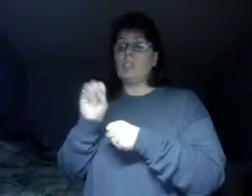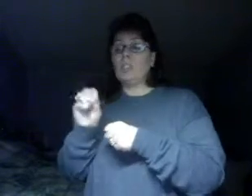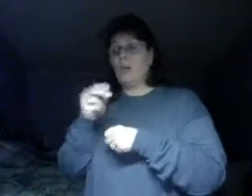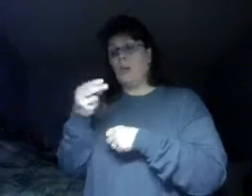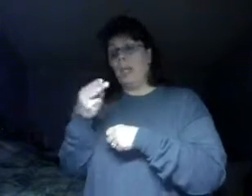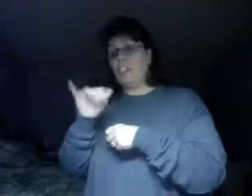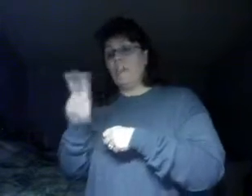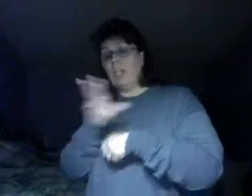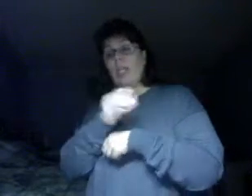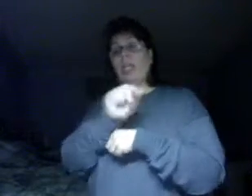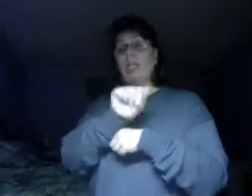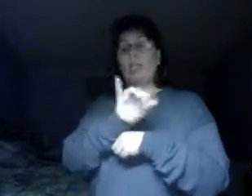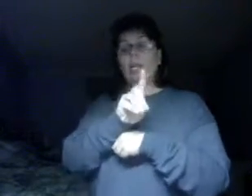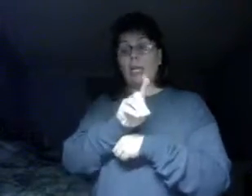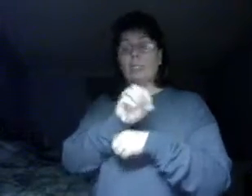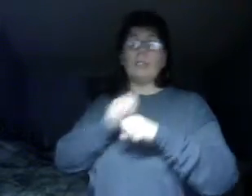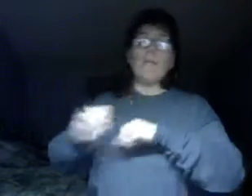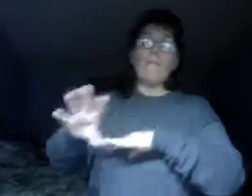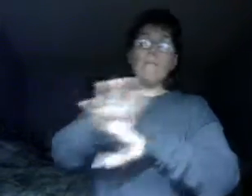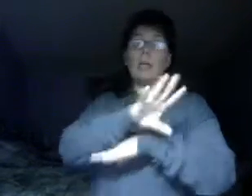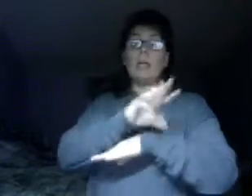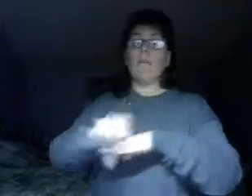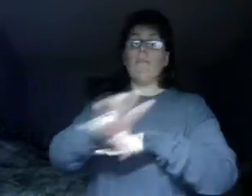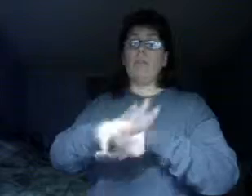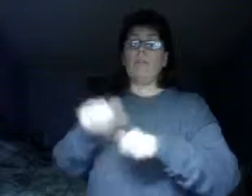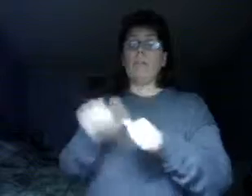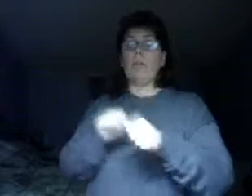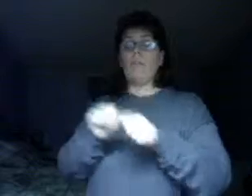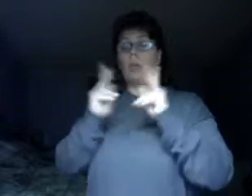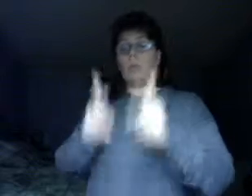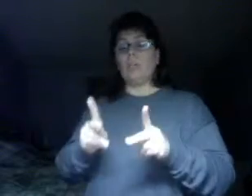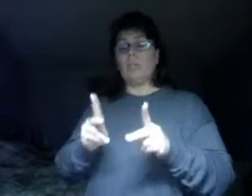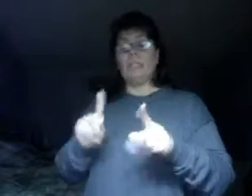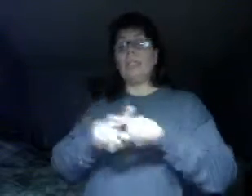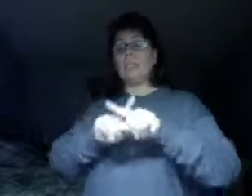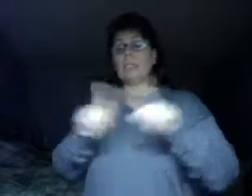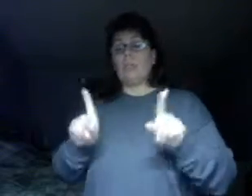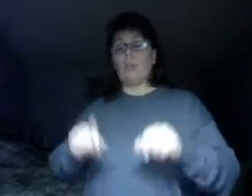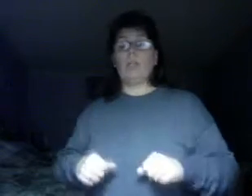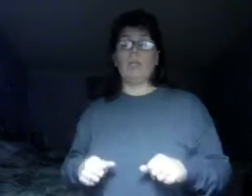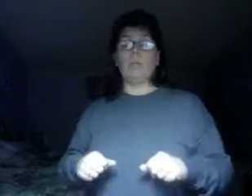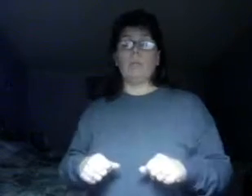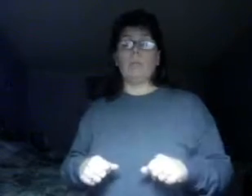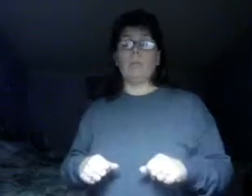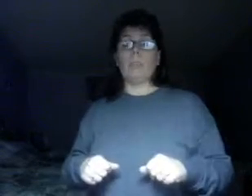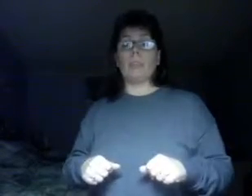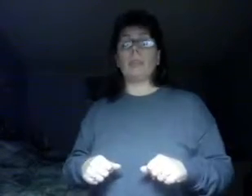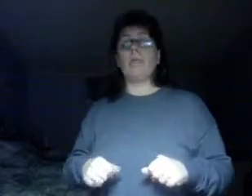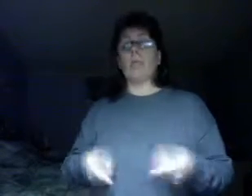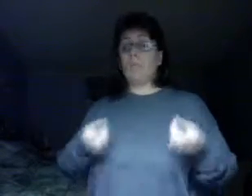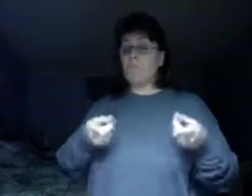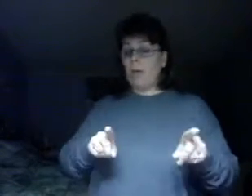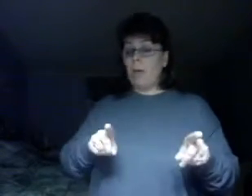individual uniquely. Okay. What happens when a person becomes infected with